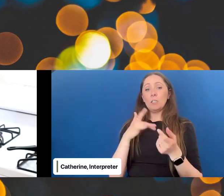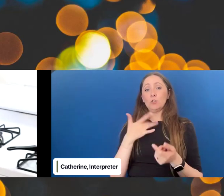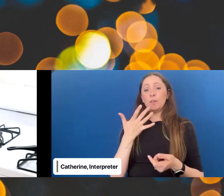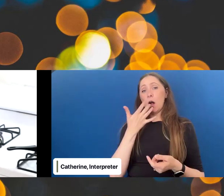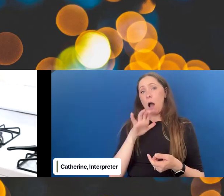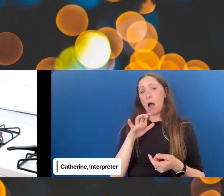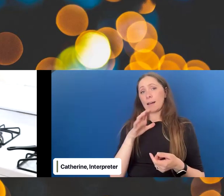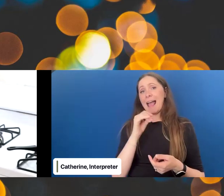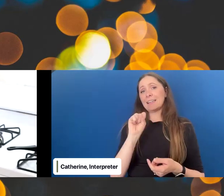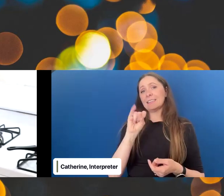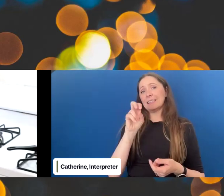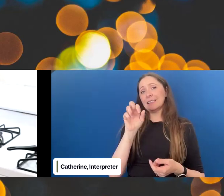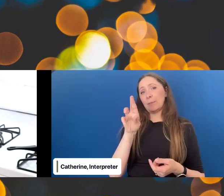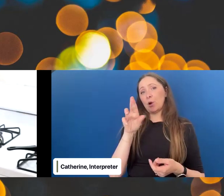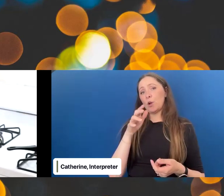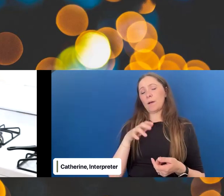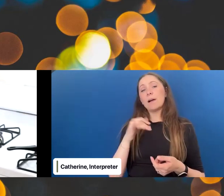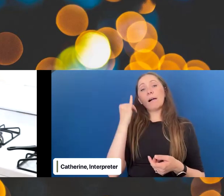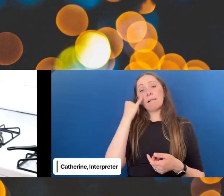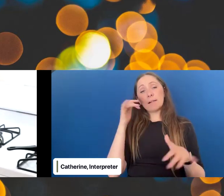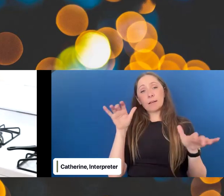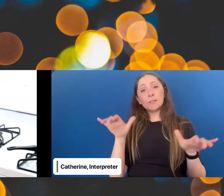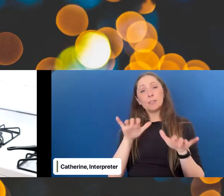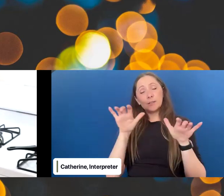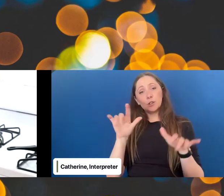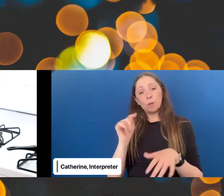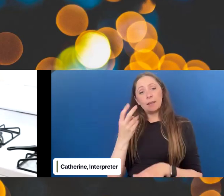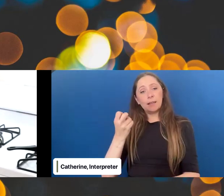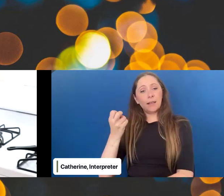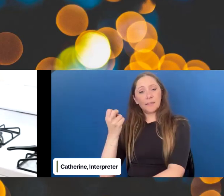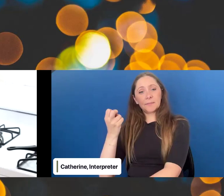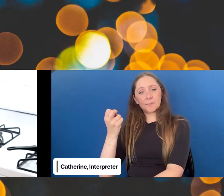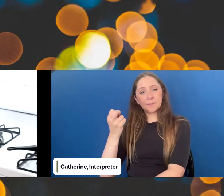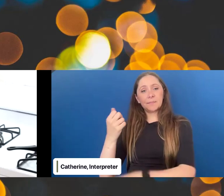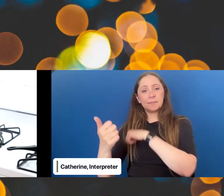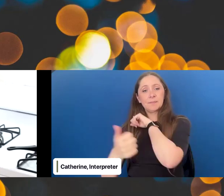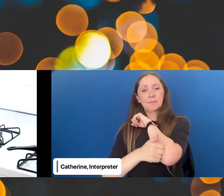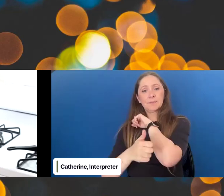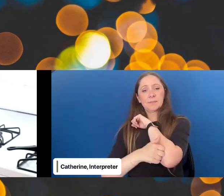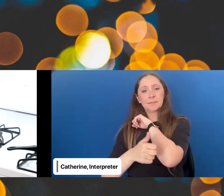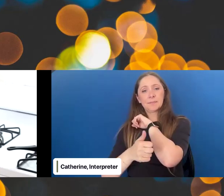simmer. For those of you who are doing the graham cracker crust,